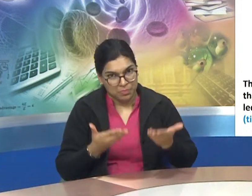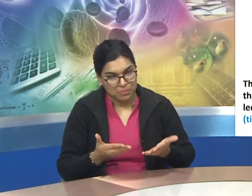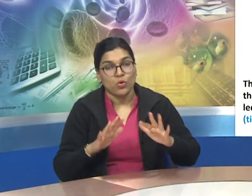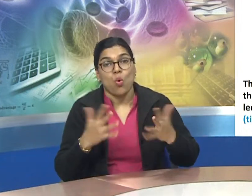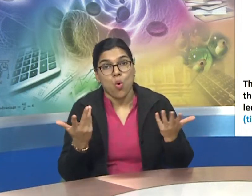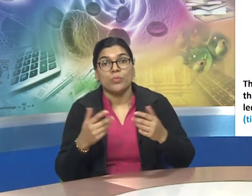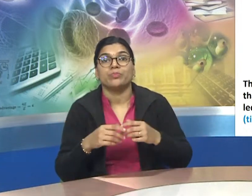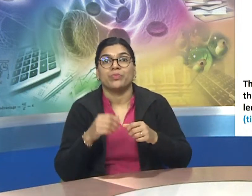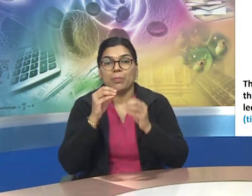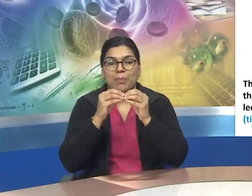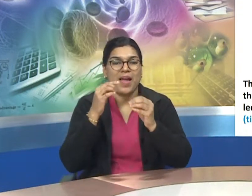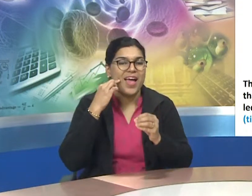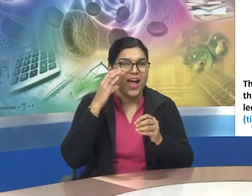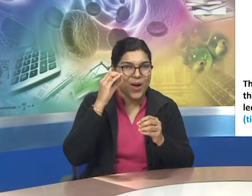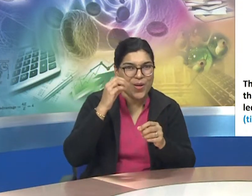Beside that, there is water energy.